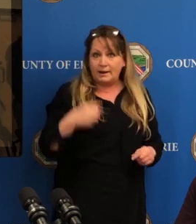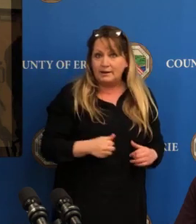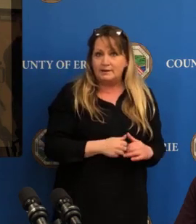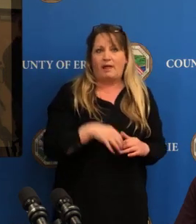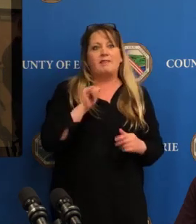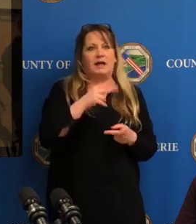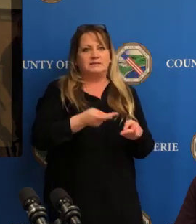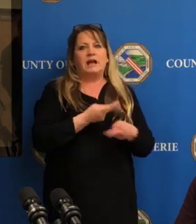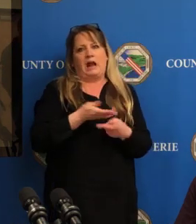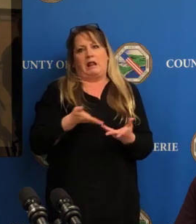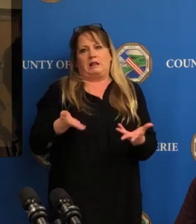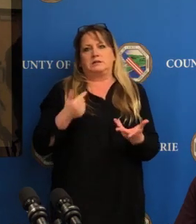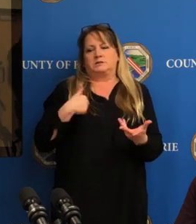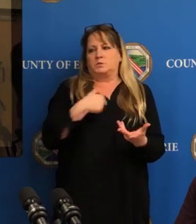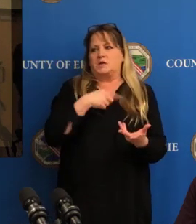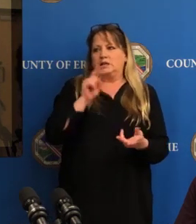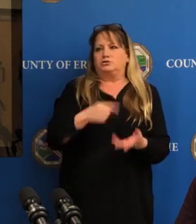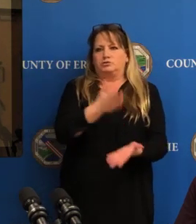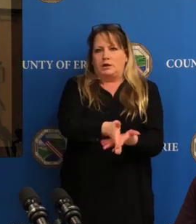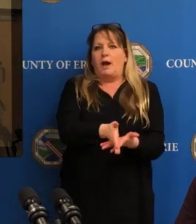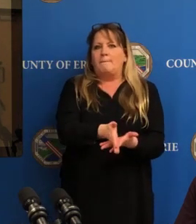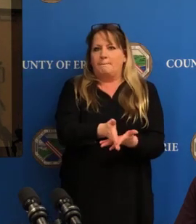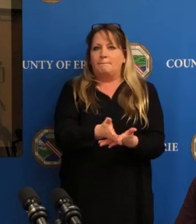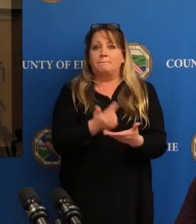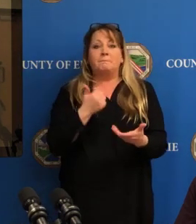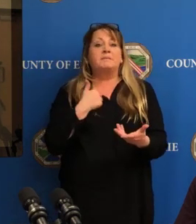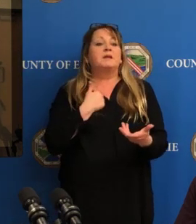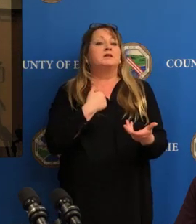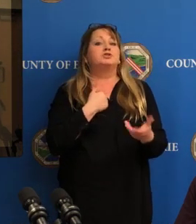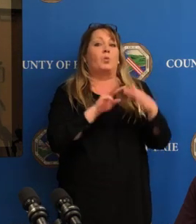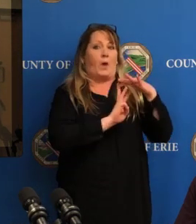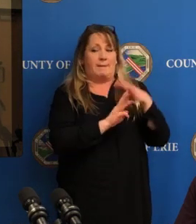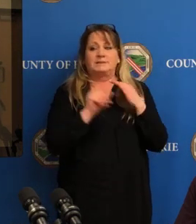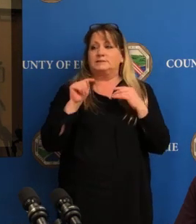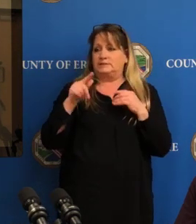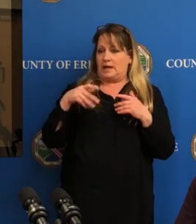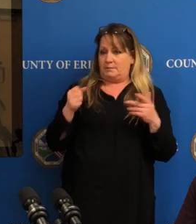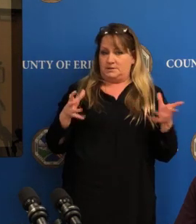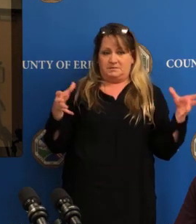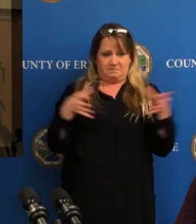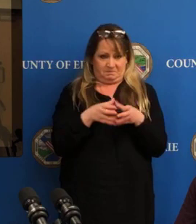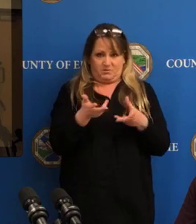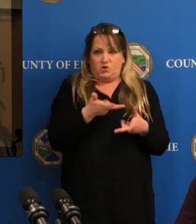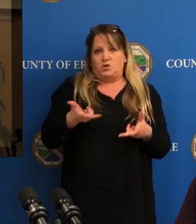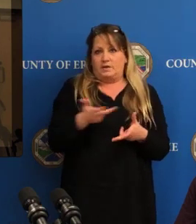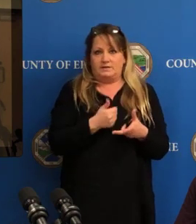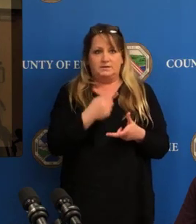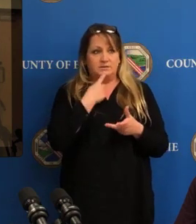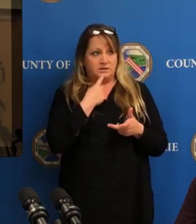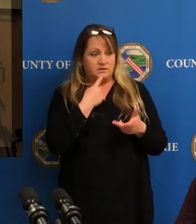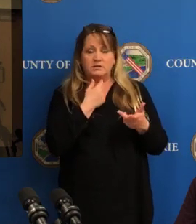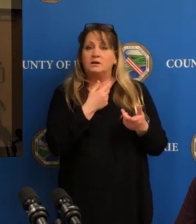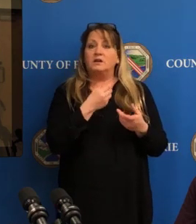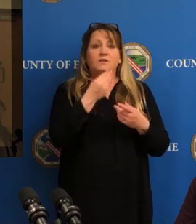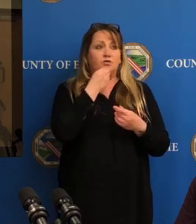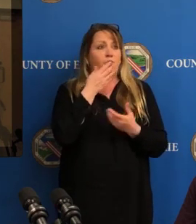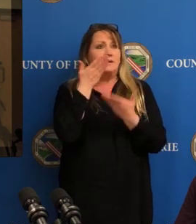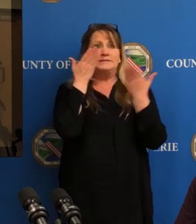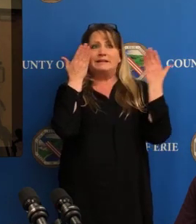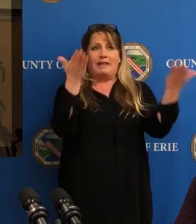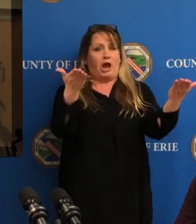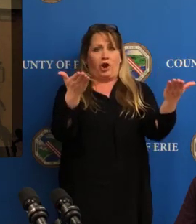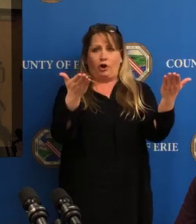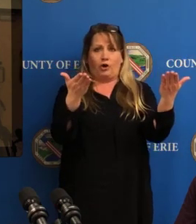kind of things that we want to stop. So I joined with Wegmans and Tops to issue a statement with regards that the food supply is there.